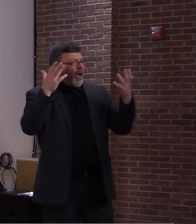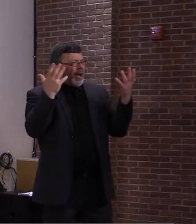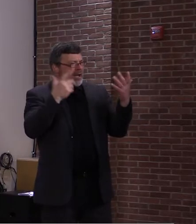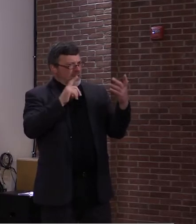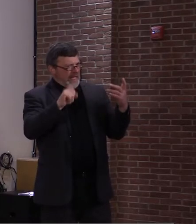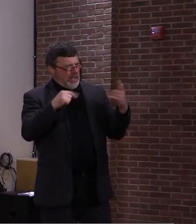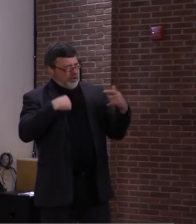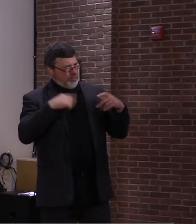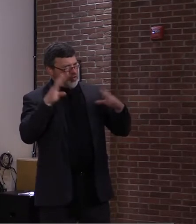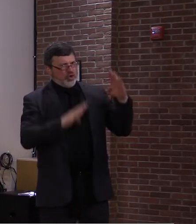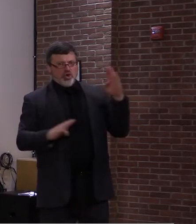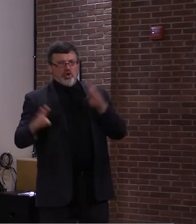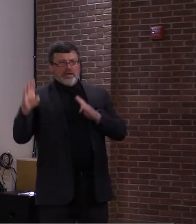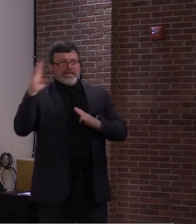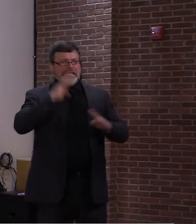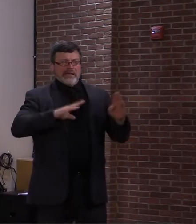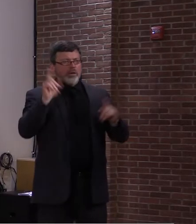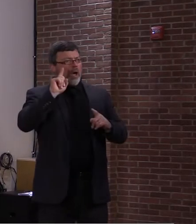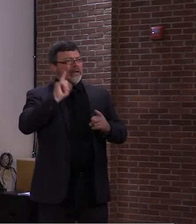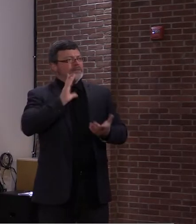right taken away.